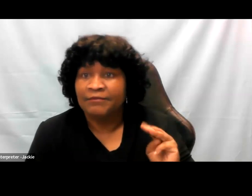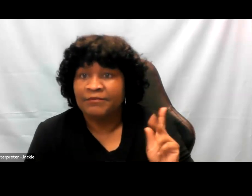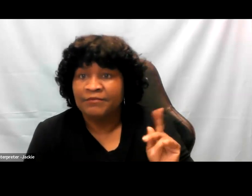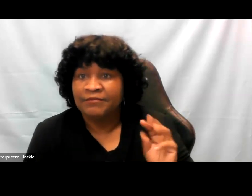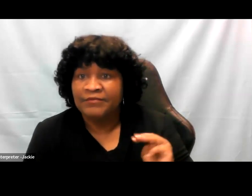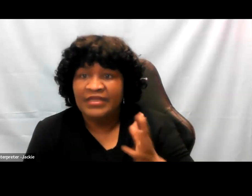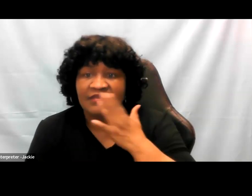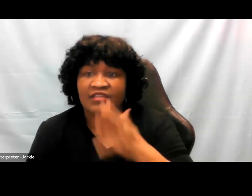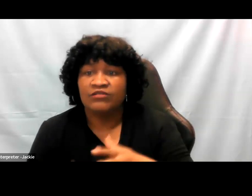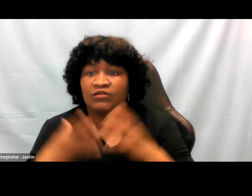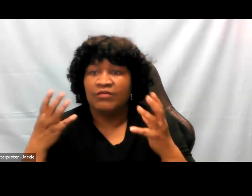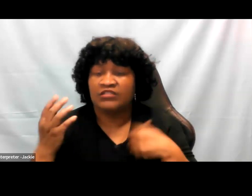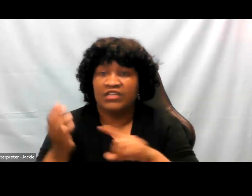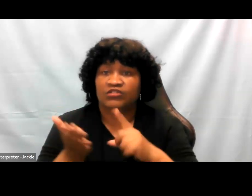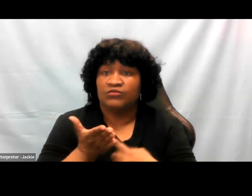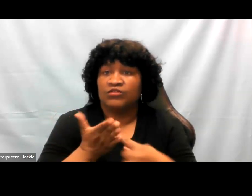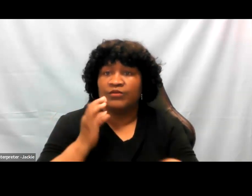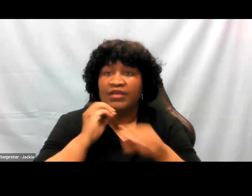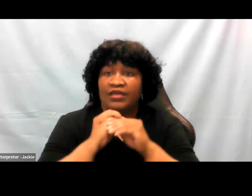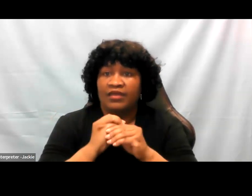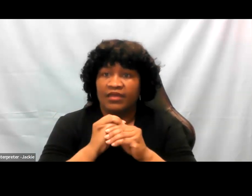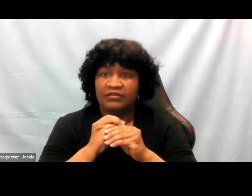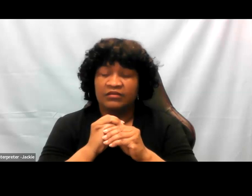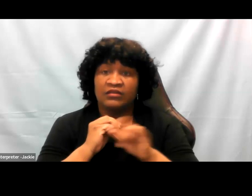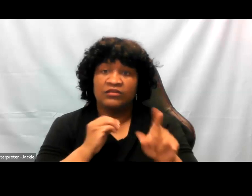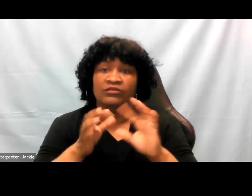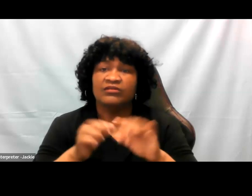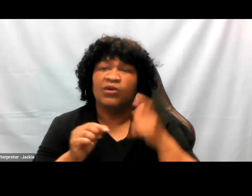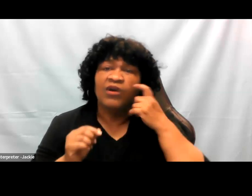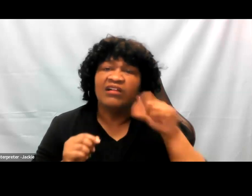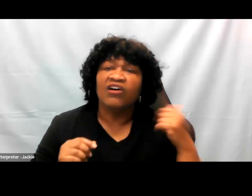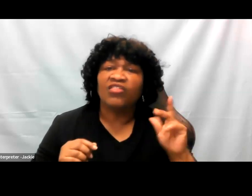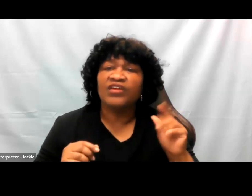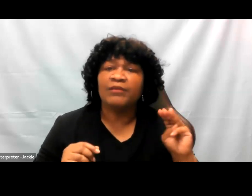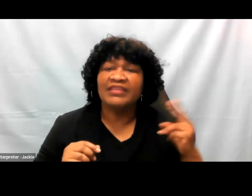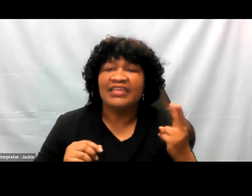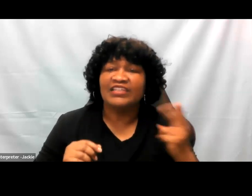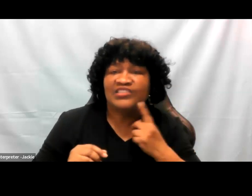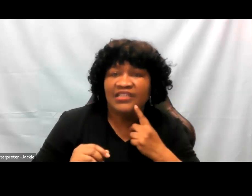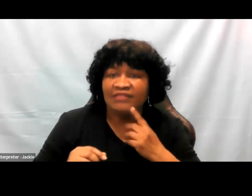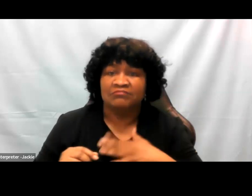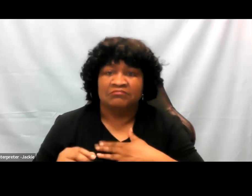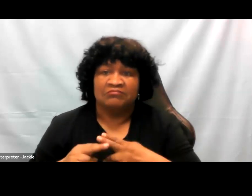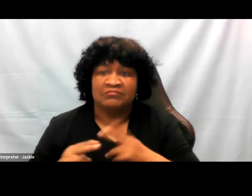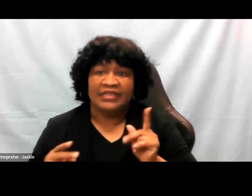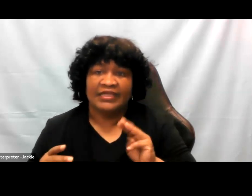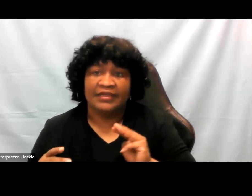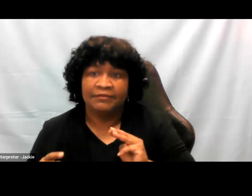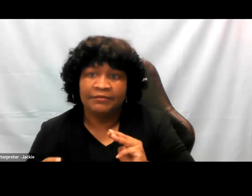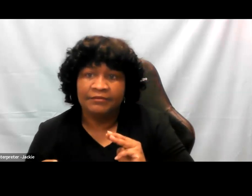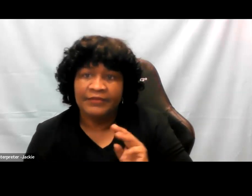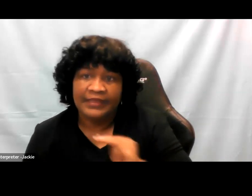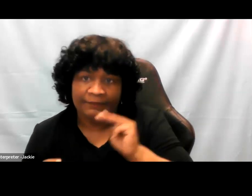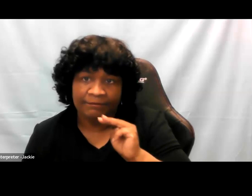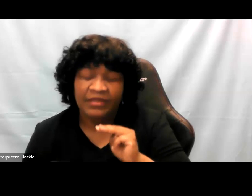Thank you. I just wanted to add to, I think, the comments Kimberly H made, which I appreciated, around the